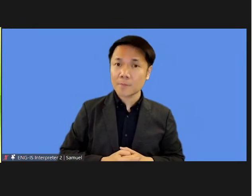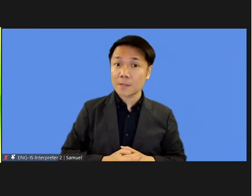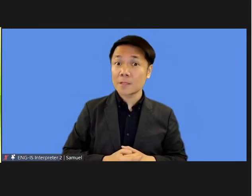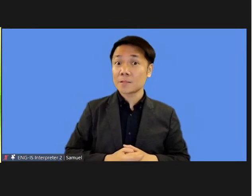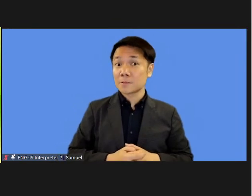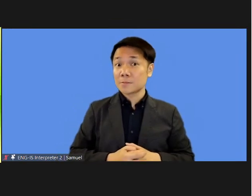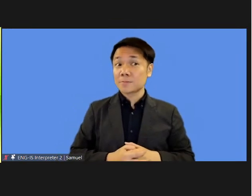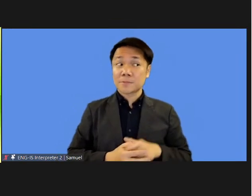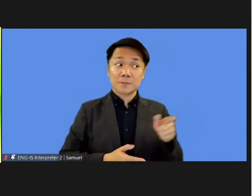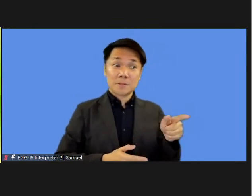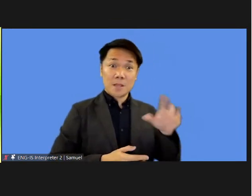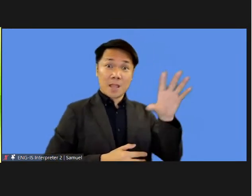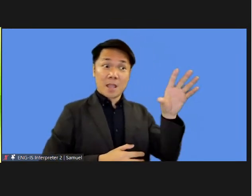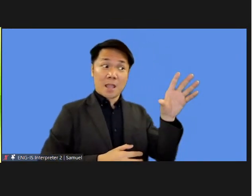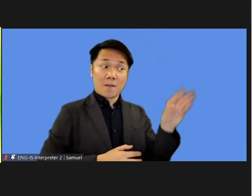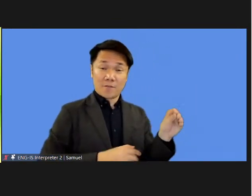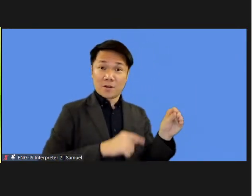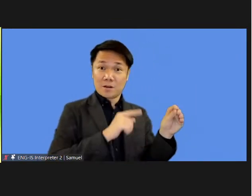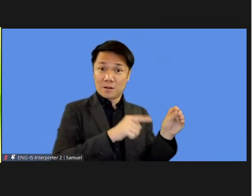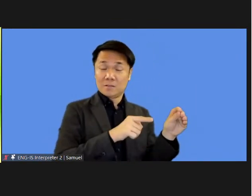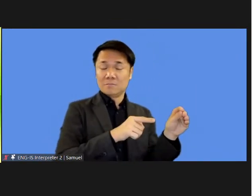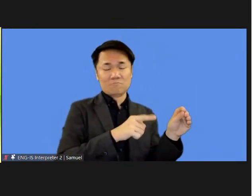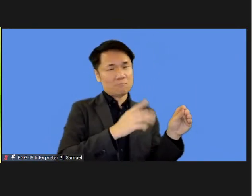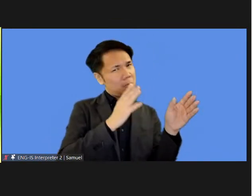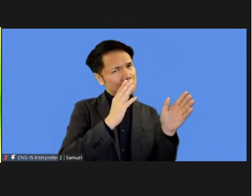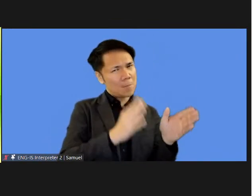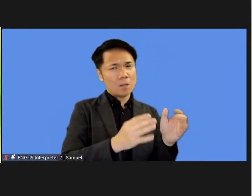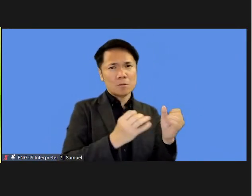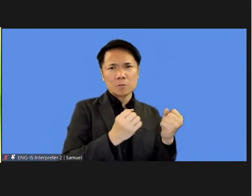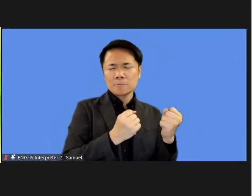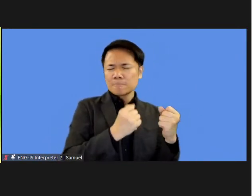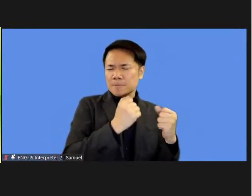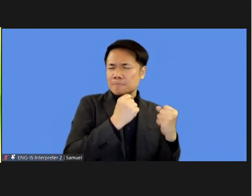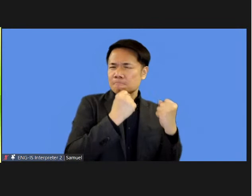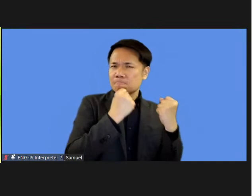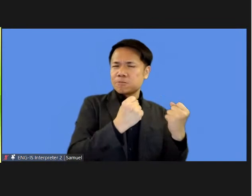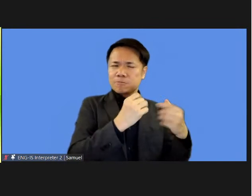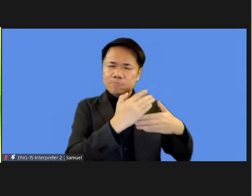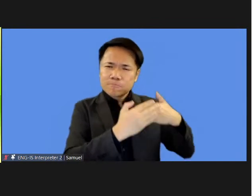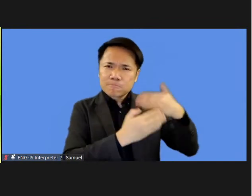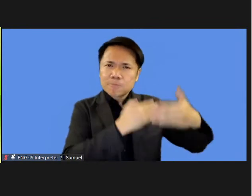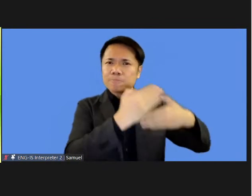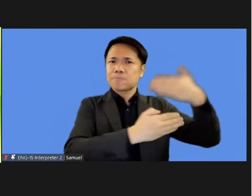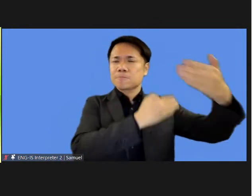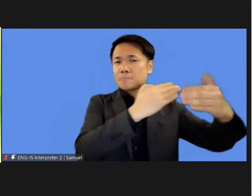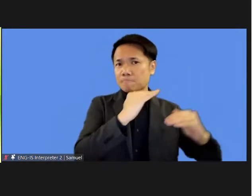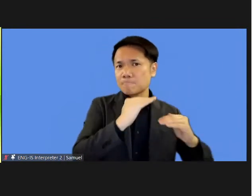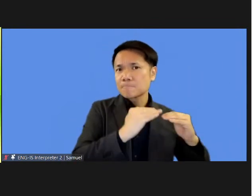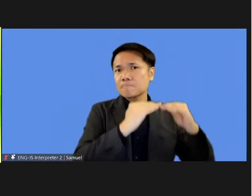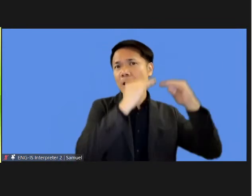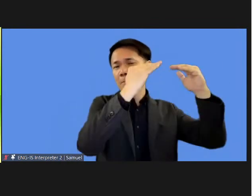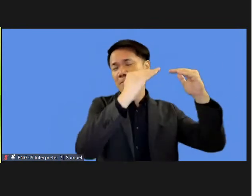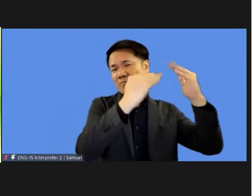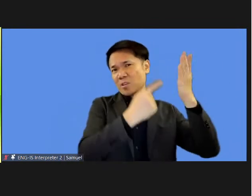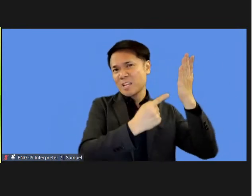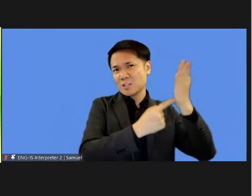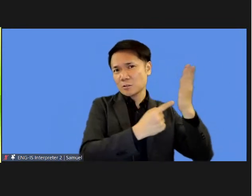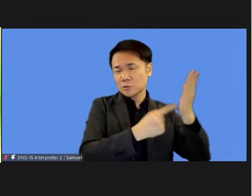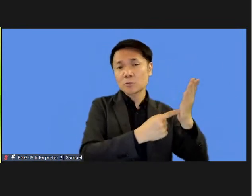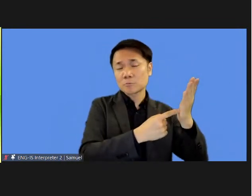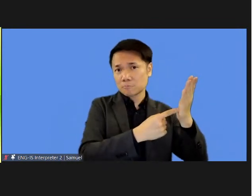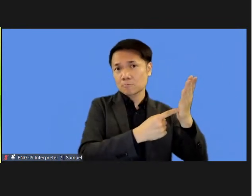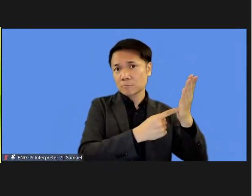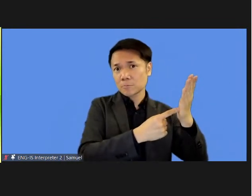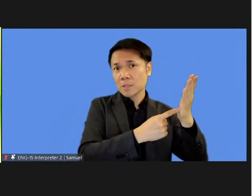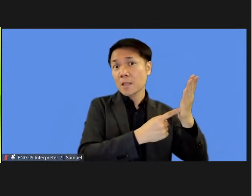to industrialize. There is a window of opportunity, and the star seems to be aligned